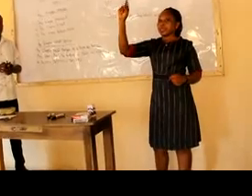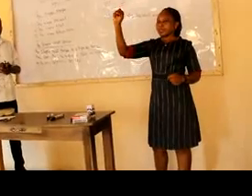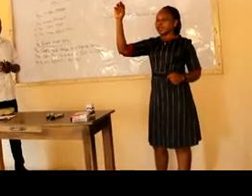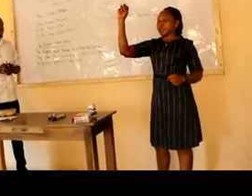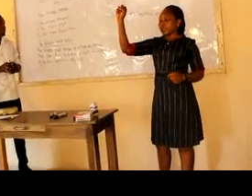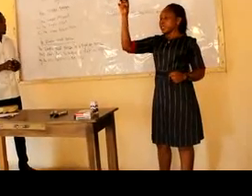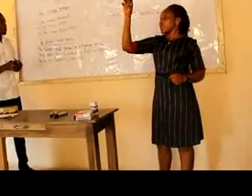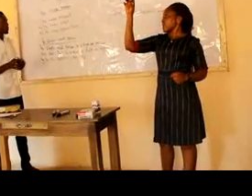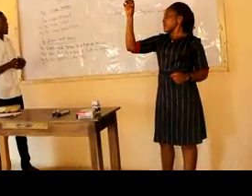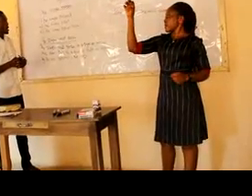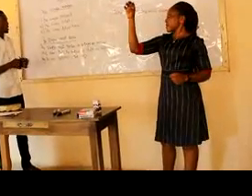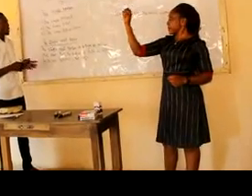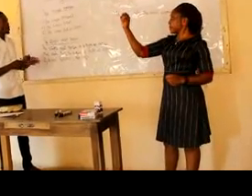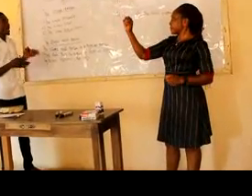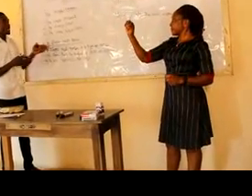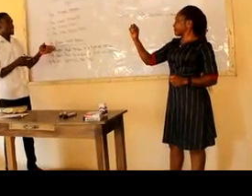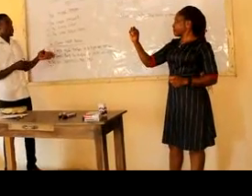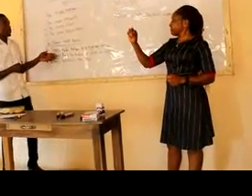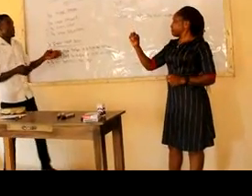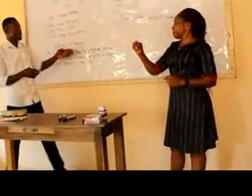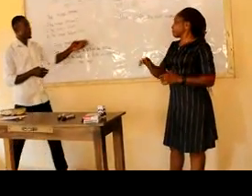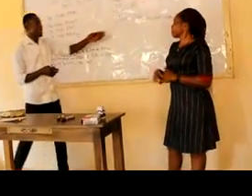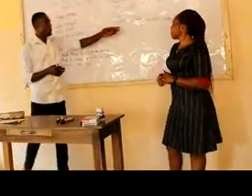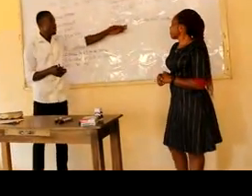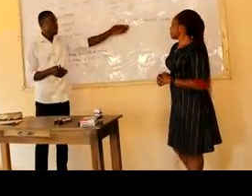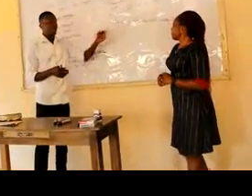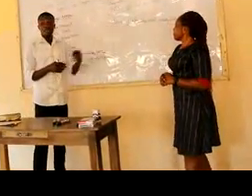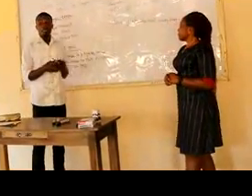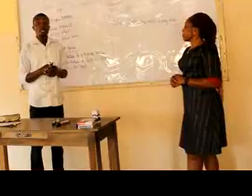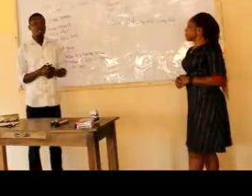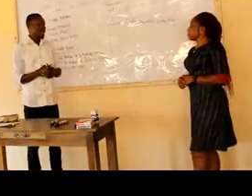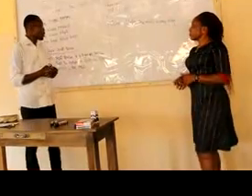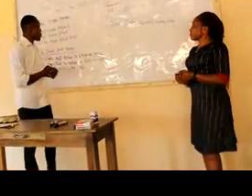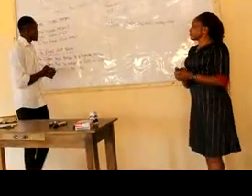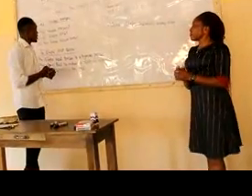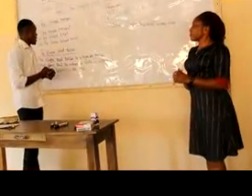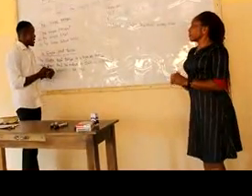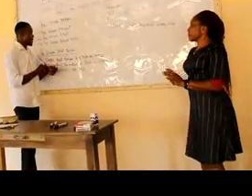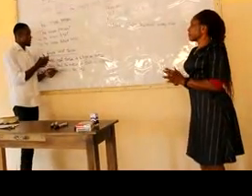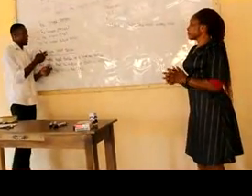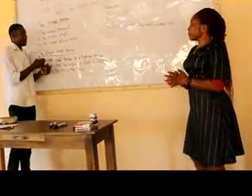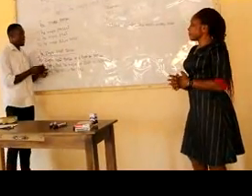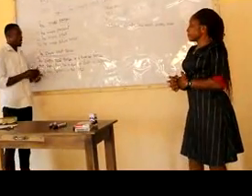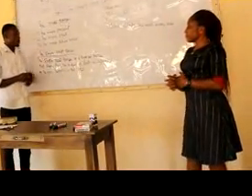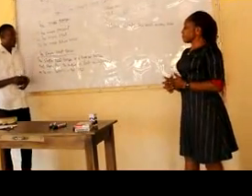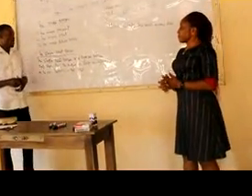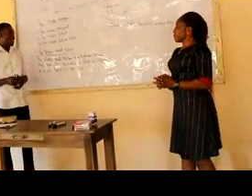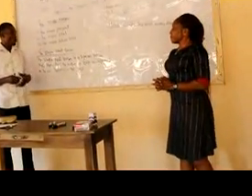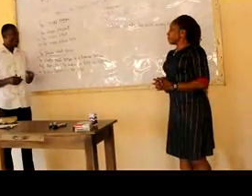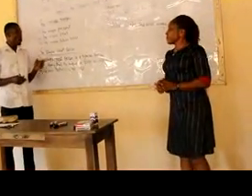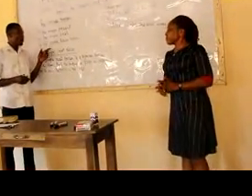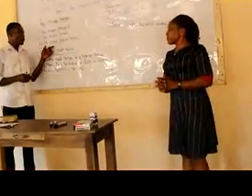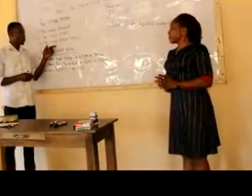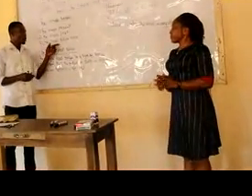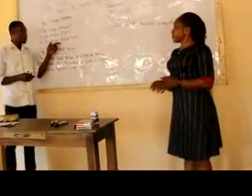modal auxiliary verb, and then we add it to the main verb in the sentence, and we realize the kind of tense